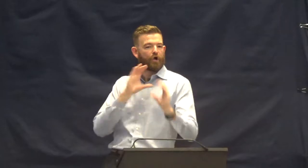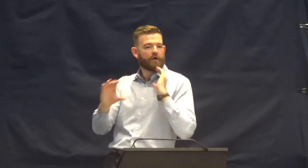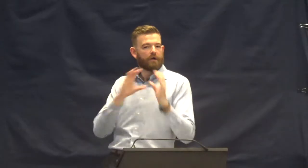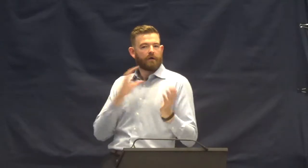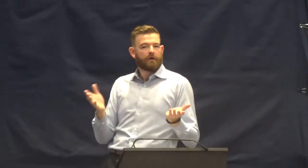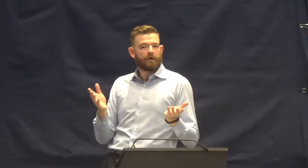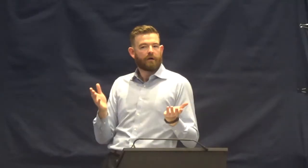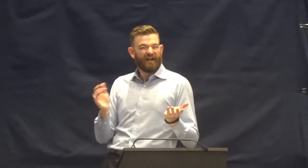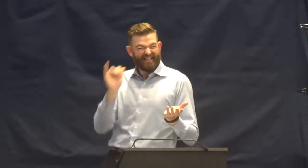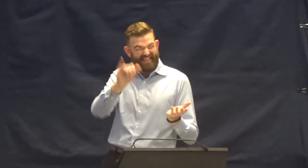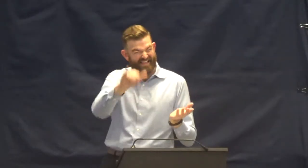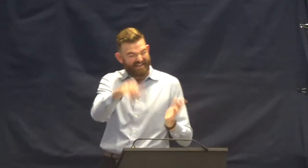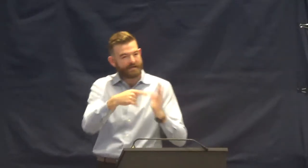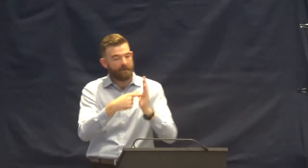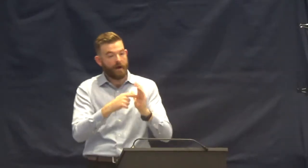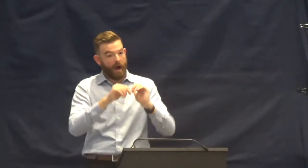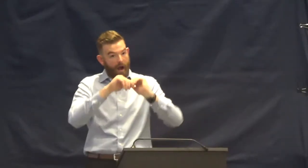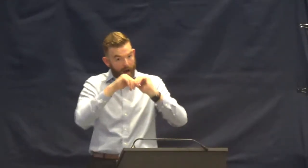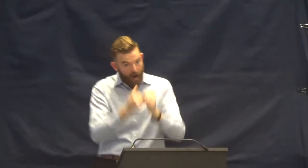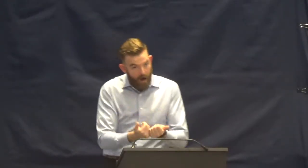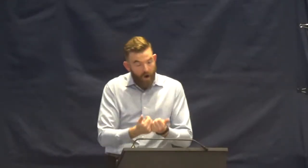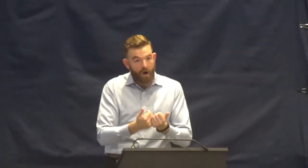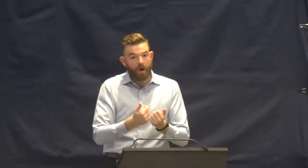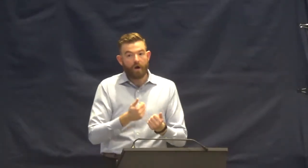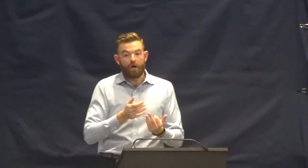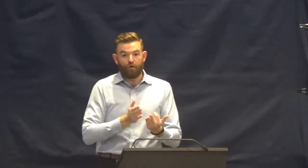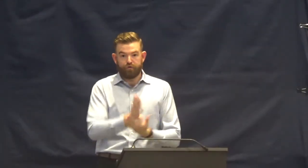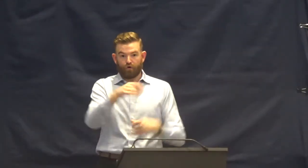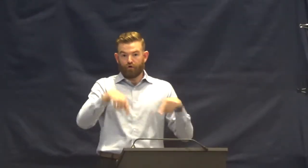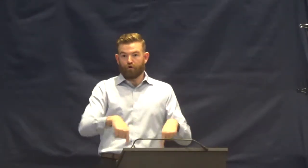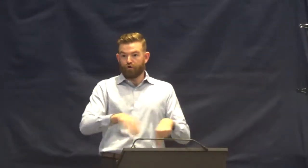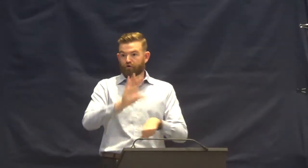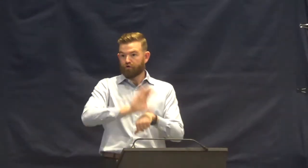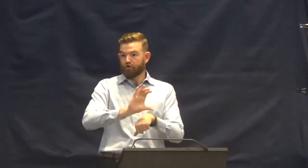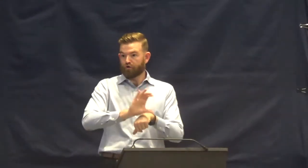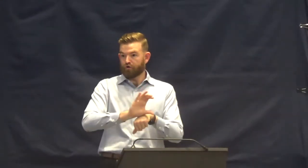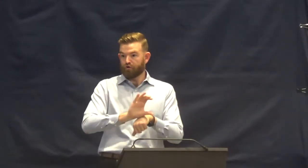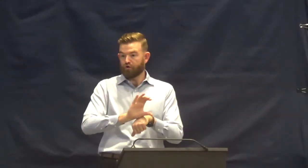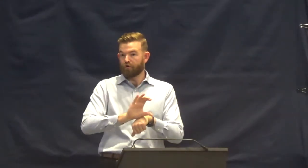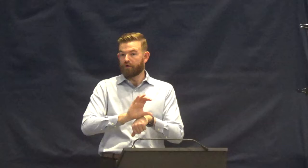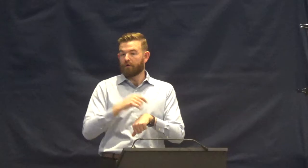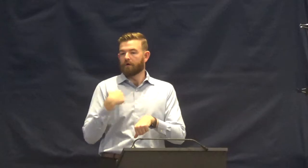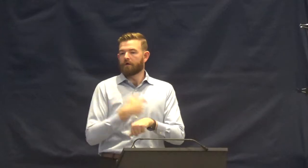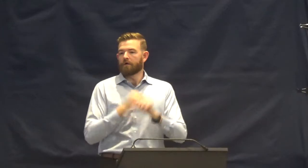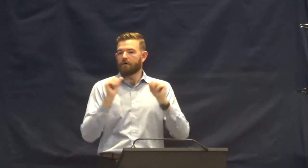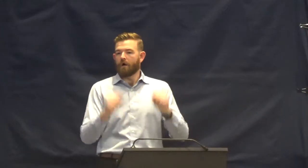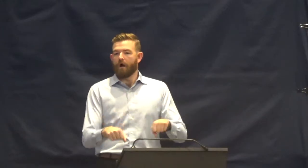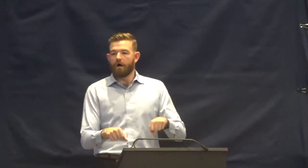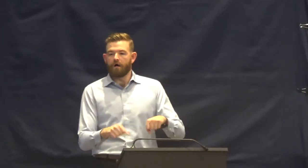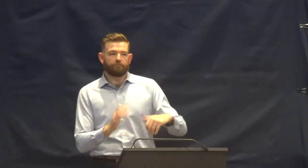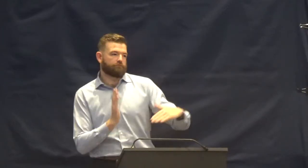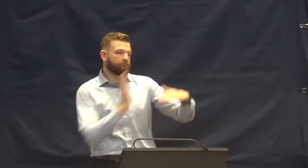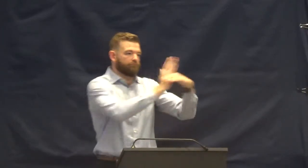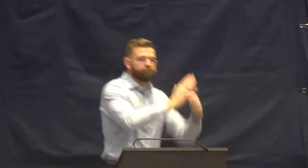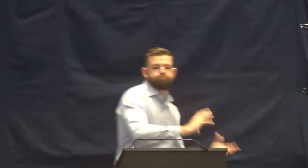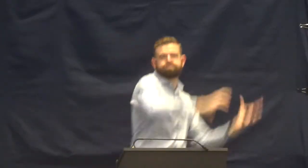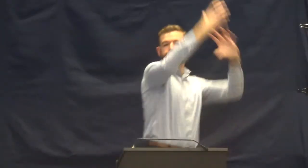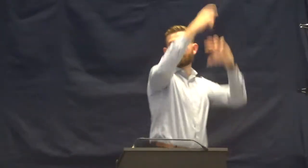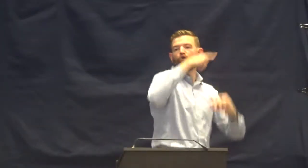our problem, and we need to accept their manner of communicating. And in the church, we